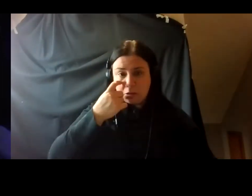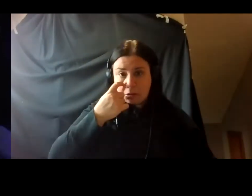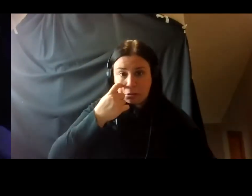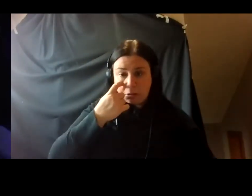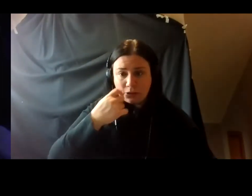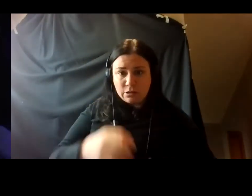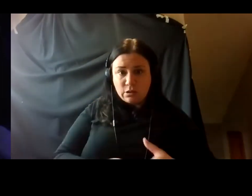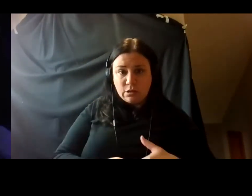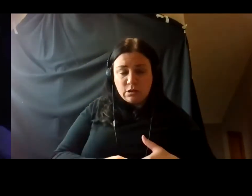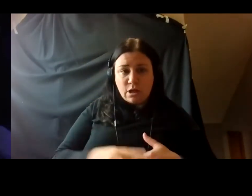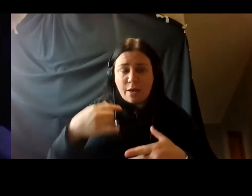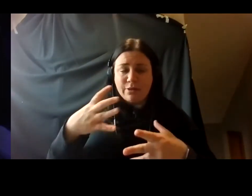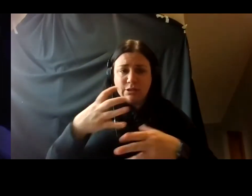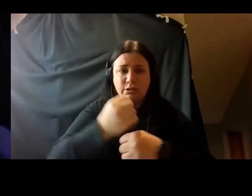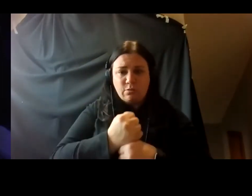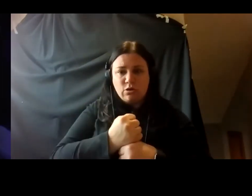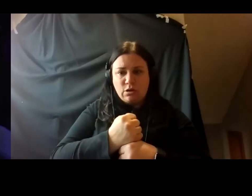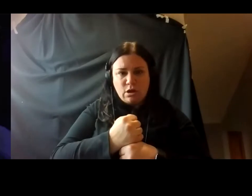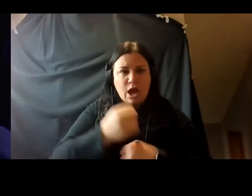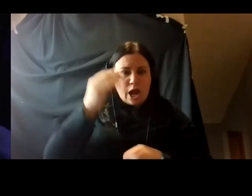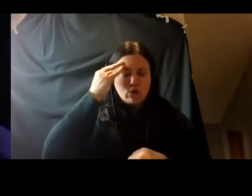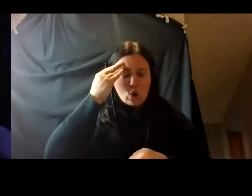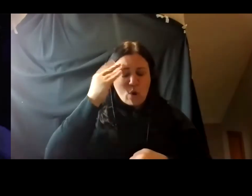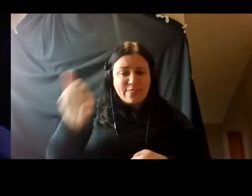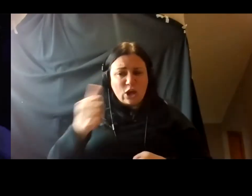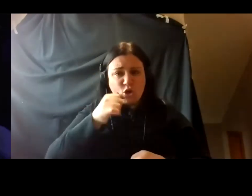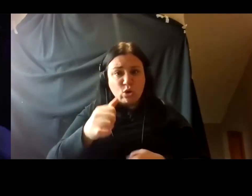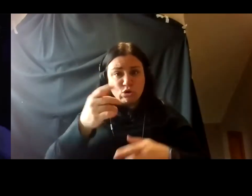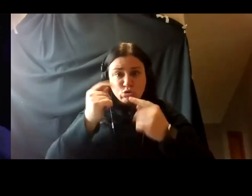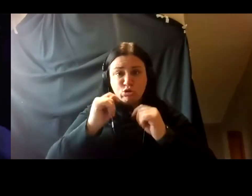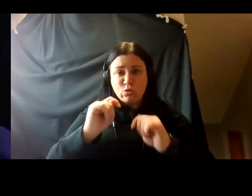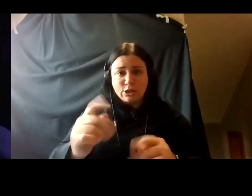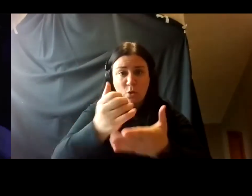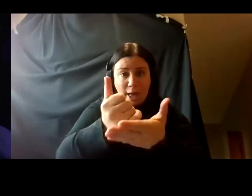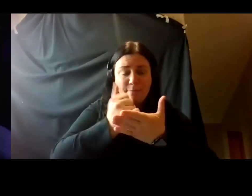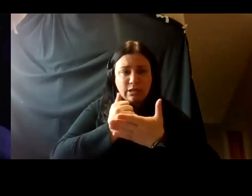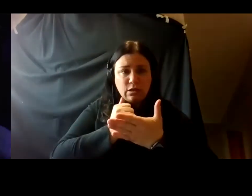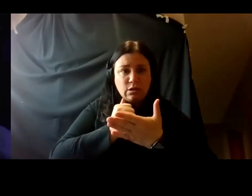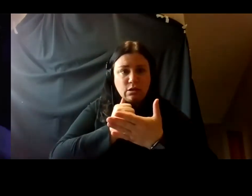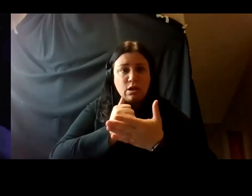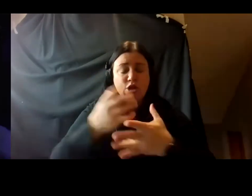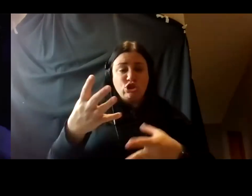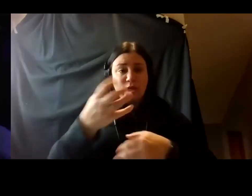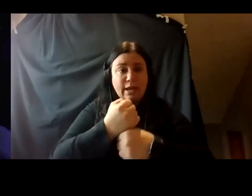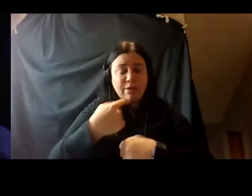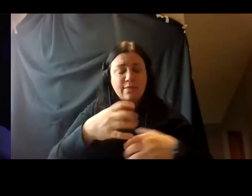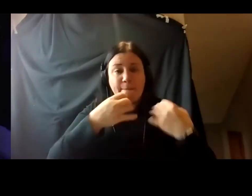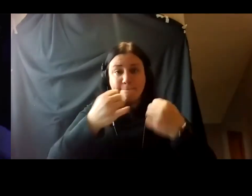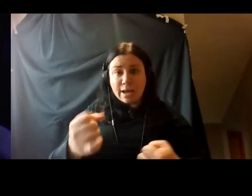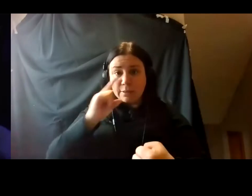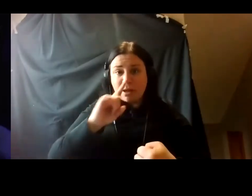Now, let me recap. Like, I know that she was trying to do a good thing. She was trying to cheer me up. She got me the Mighty Mouse that I always